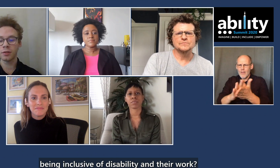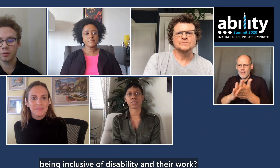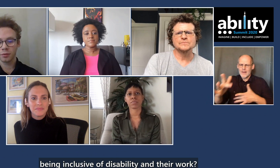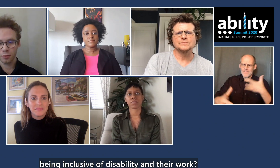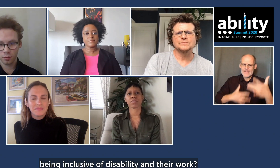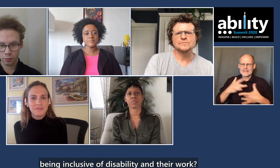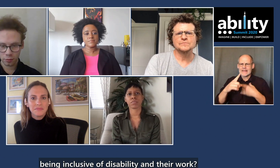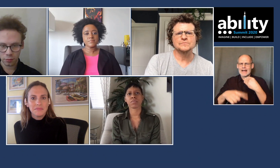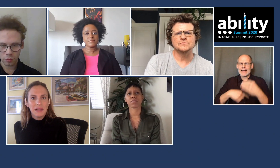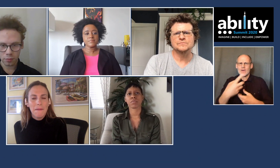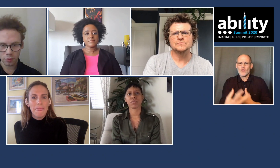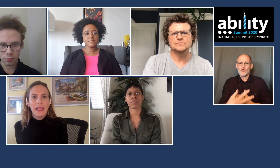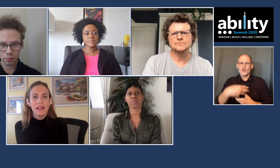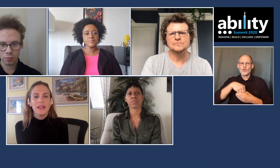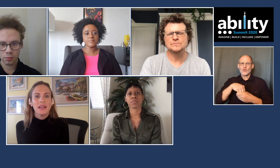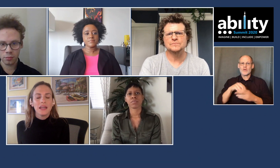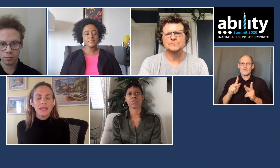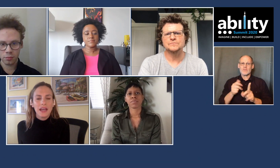work?